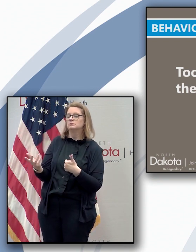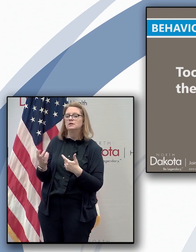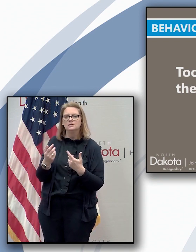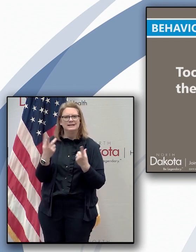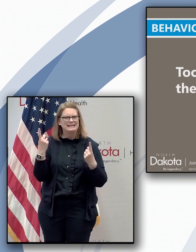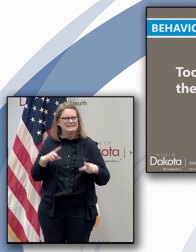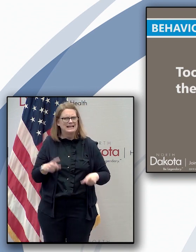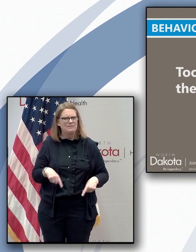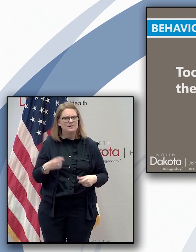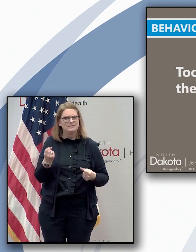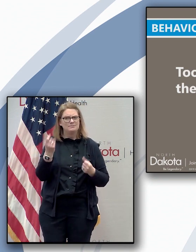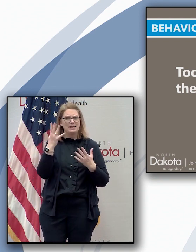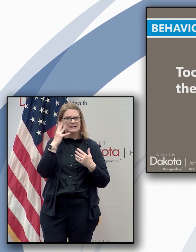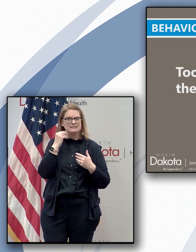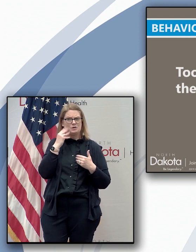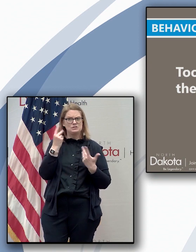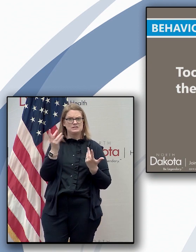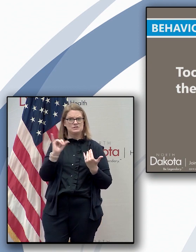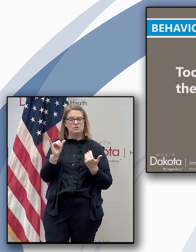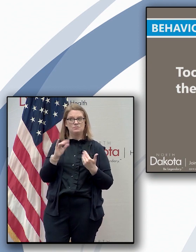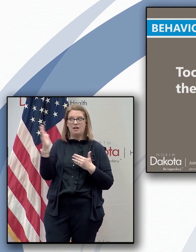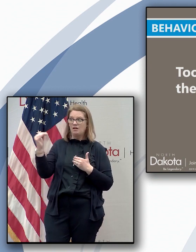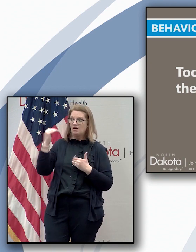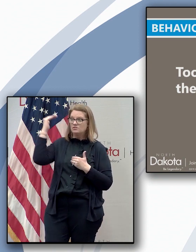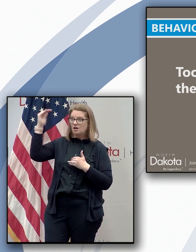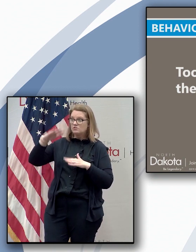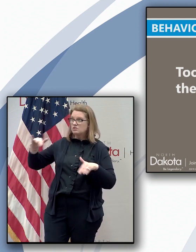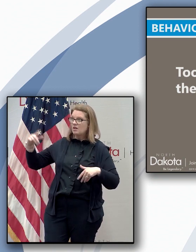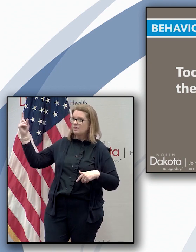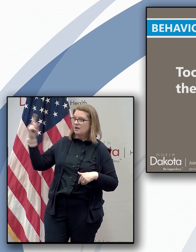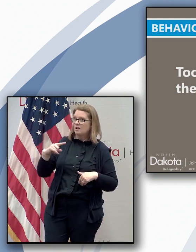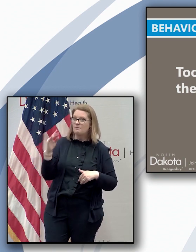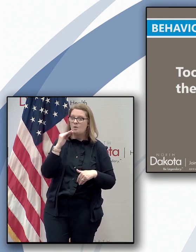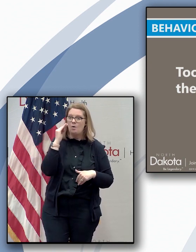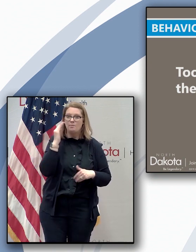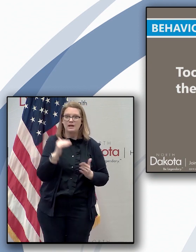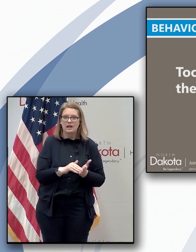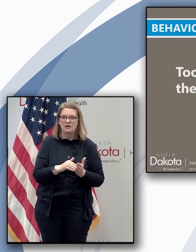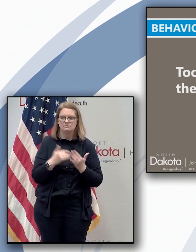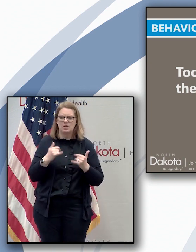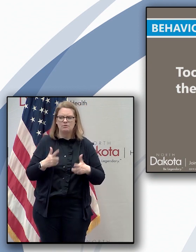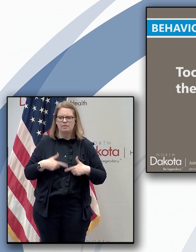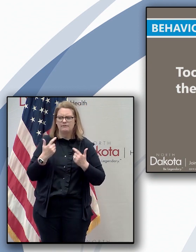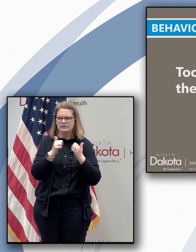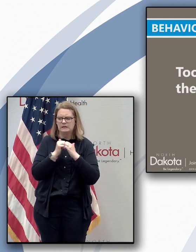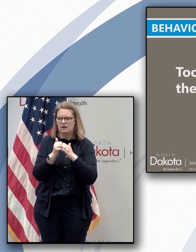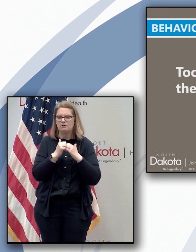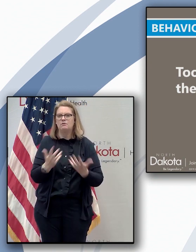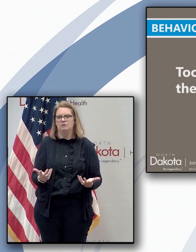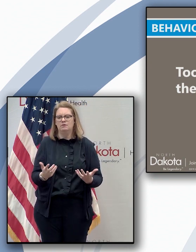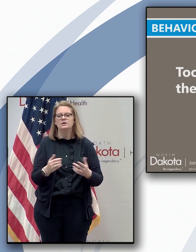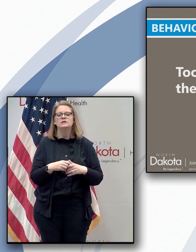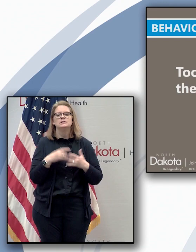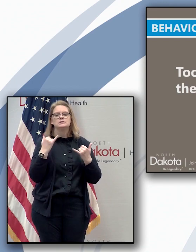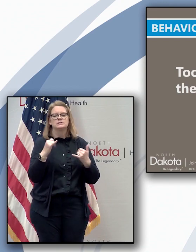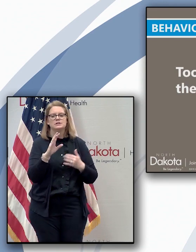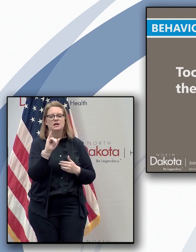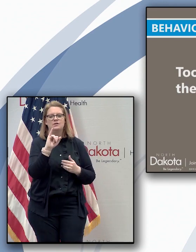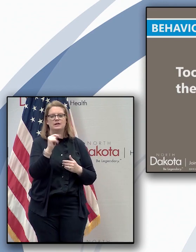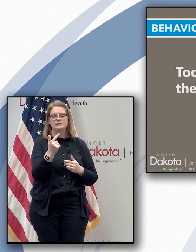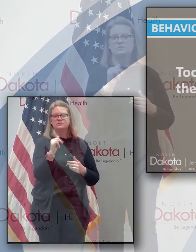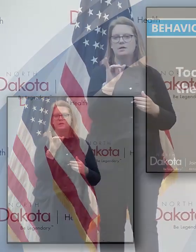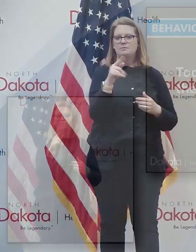that experience as well. Again, that website, parentslead.org, or follow Parents Lead on Facebook, Instagram, or